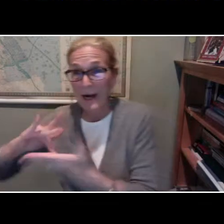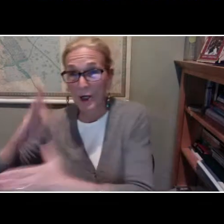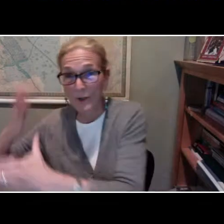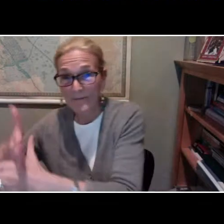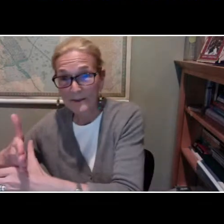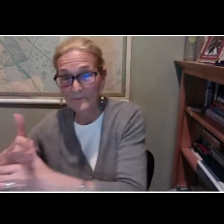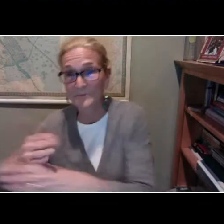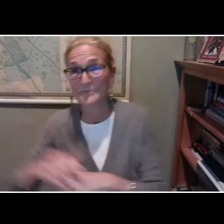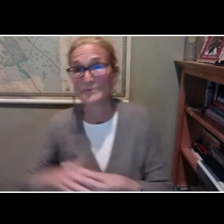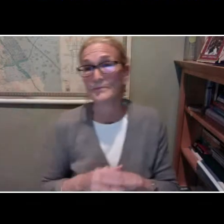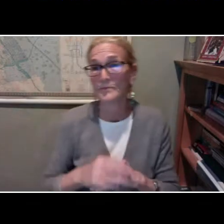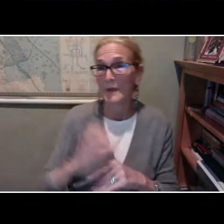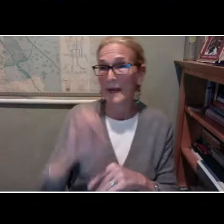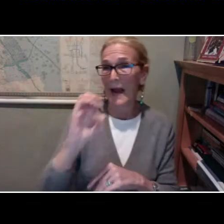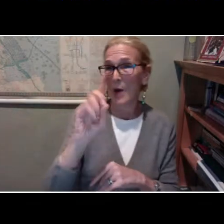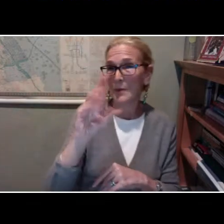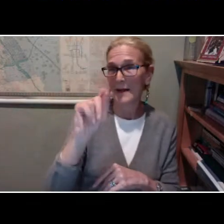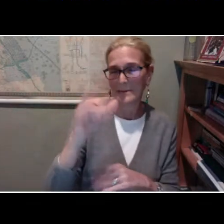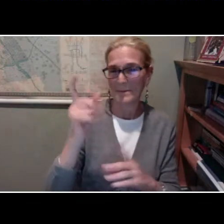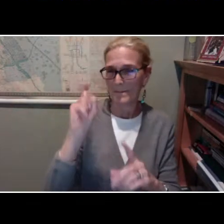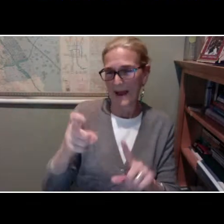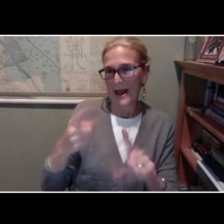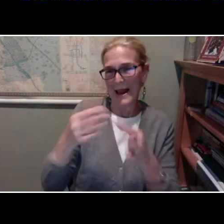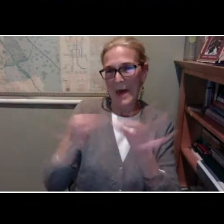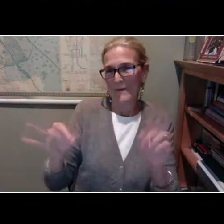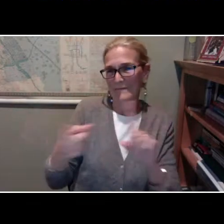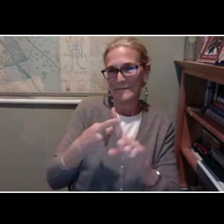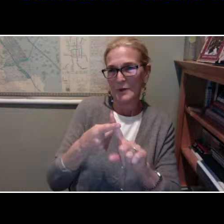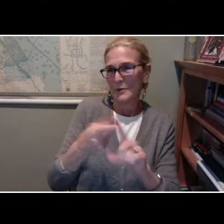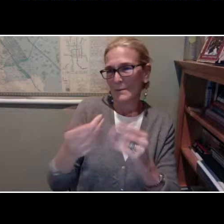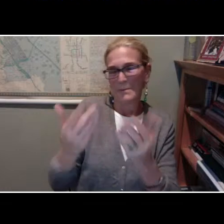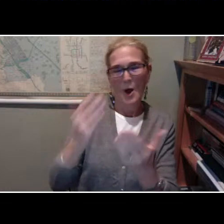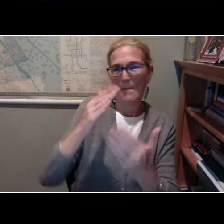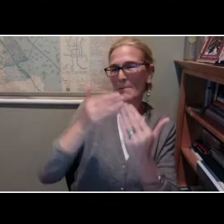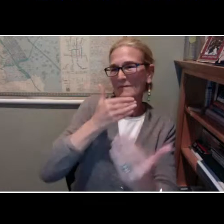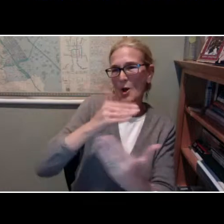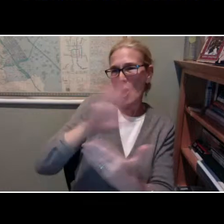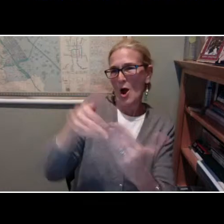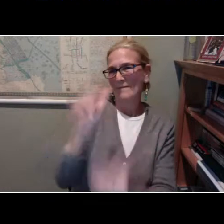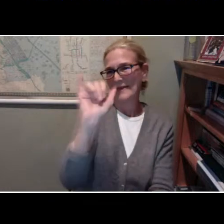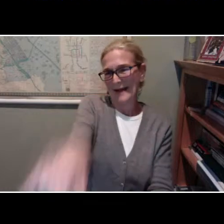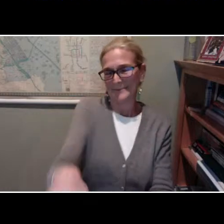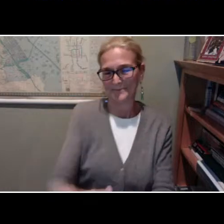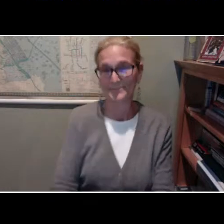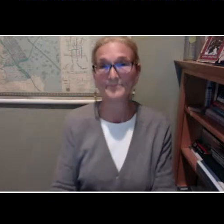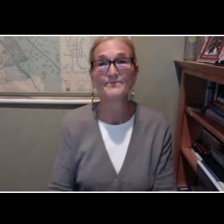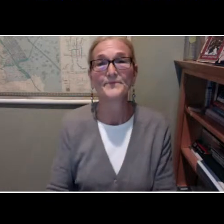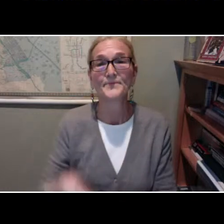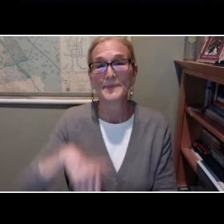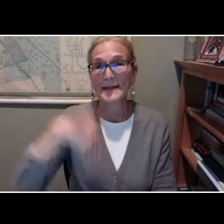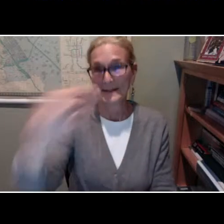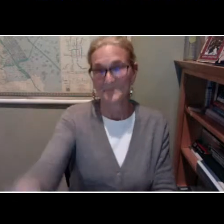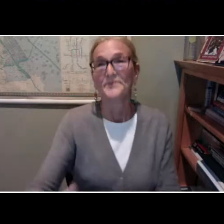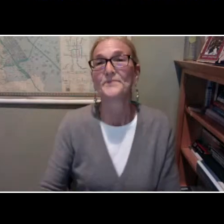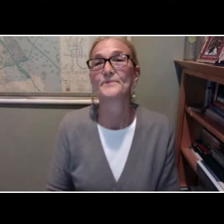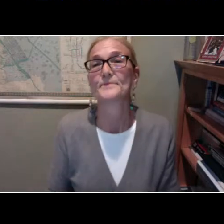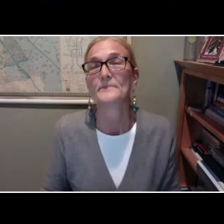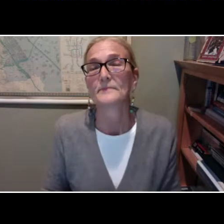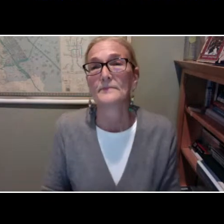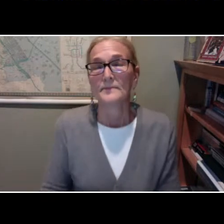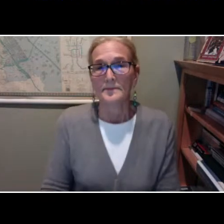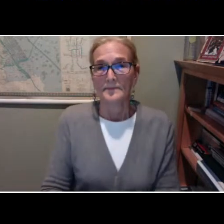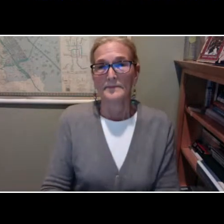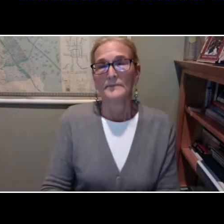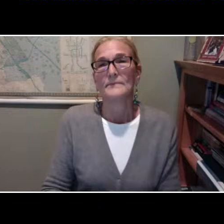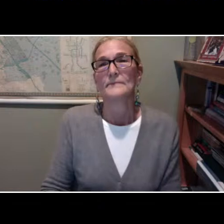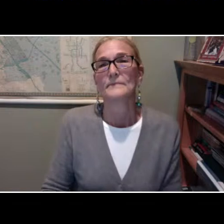It just seems to me that the focus on audiological education and medical intervention all